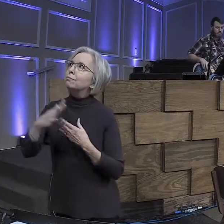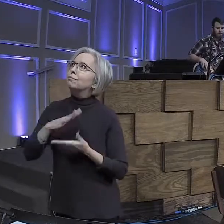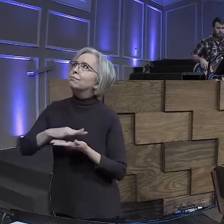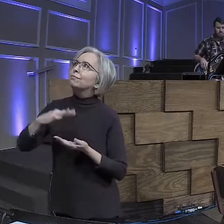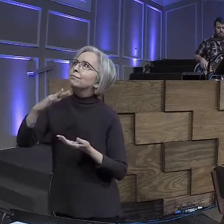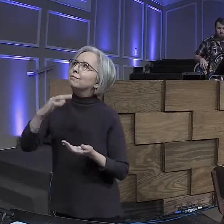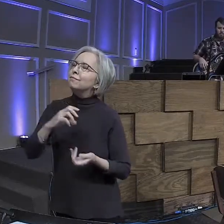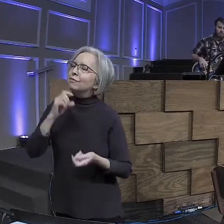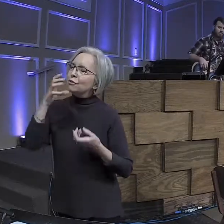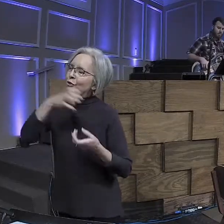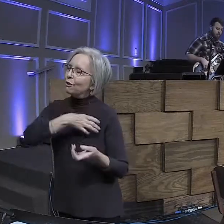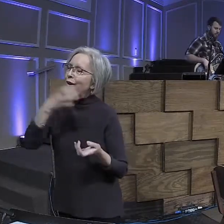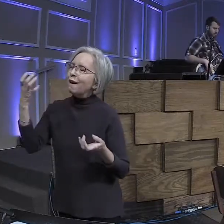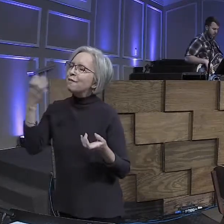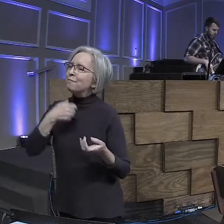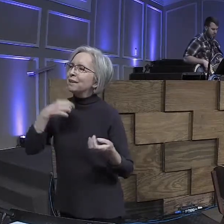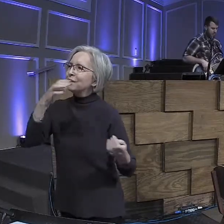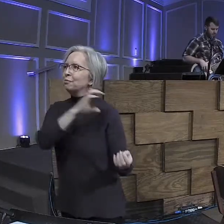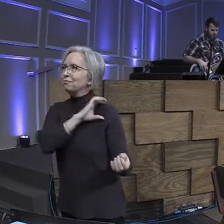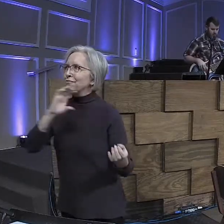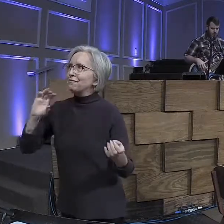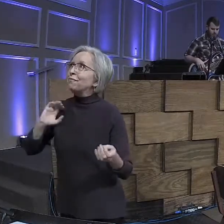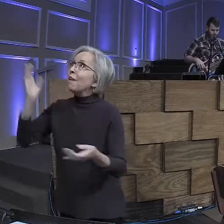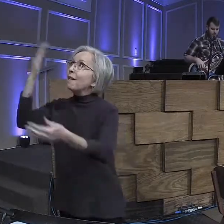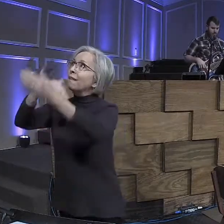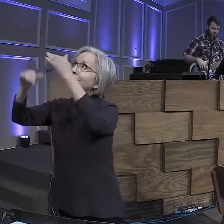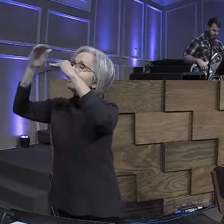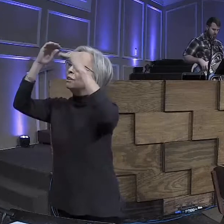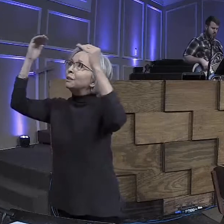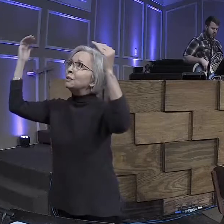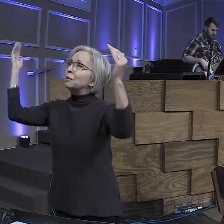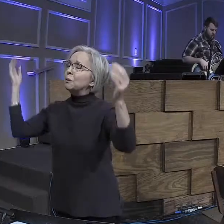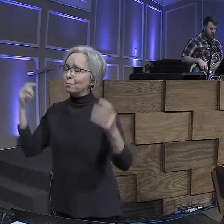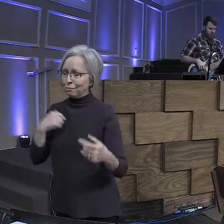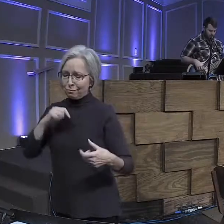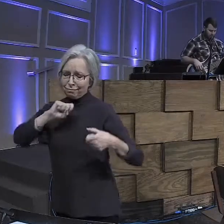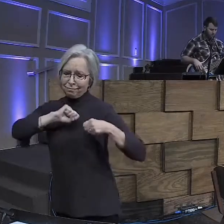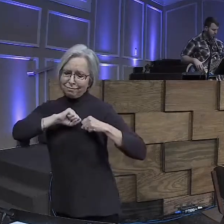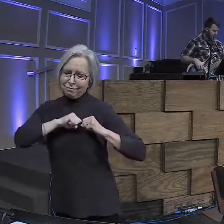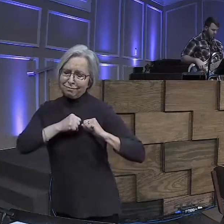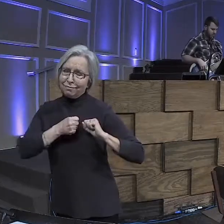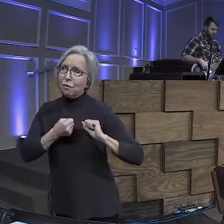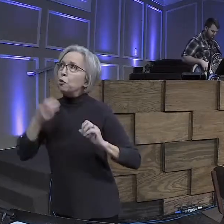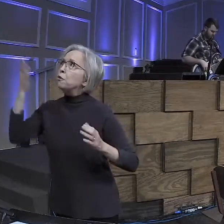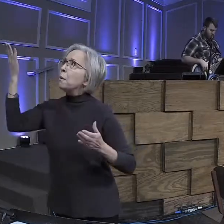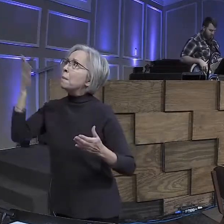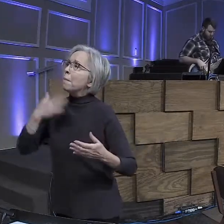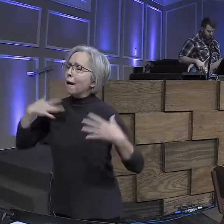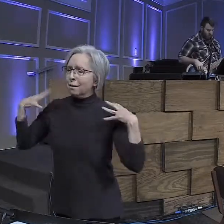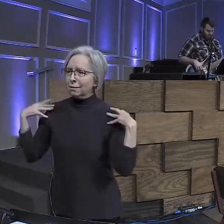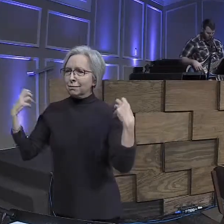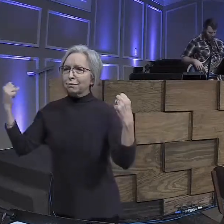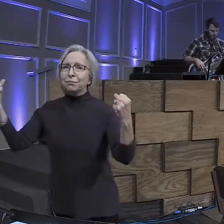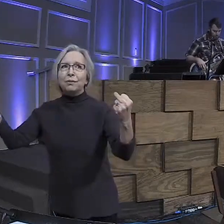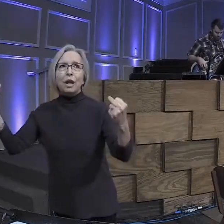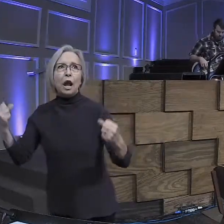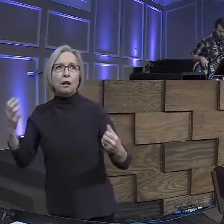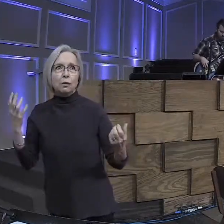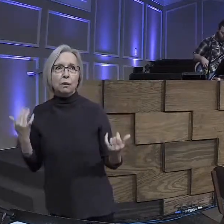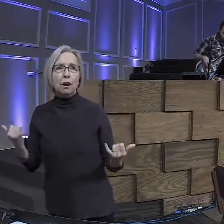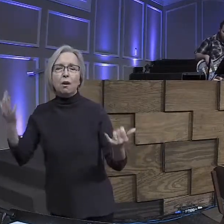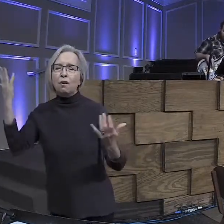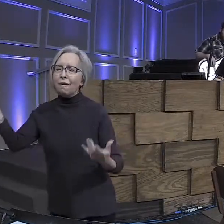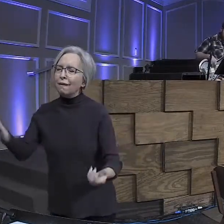a citizen of heaven. When I was broken, you were my healing. Now